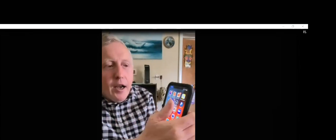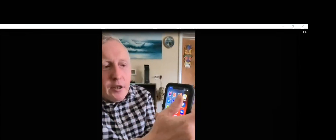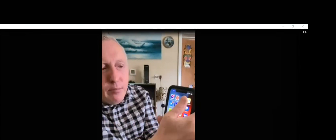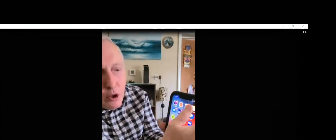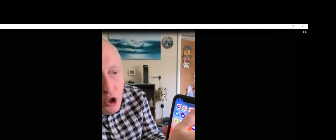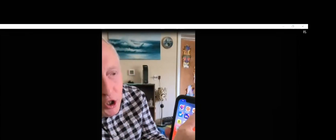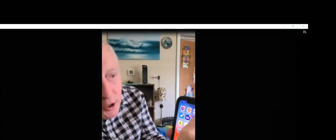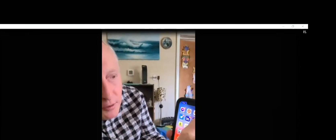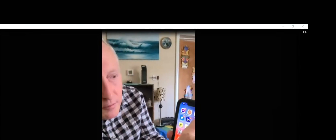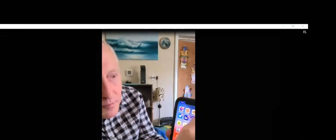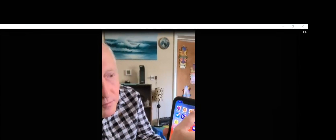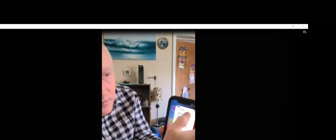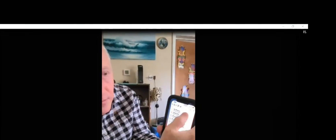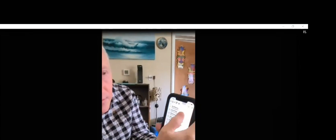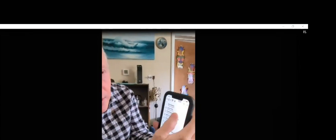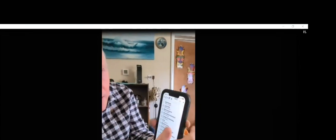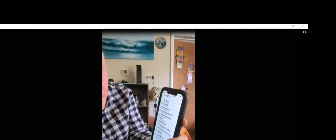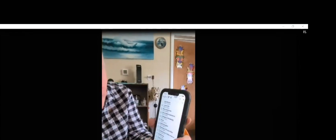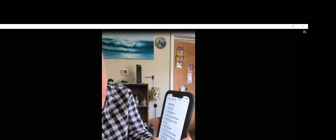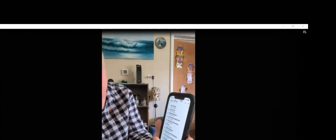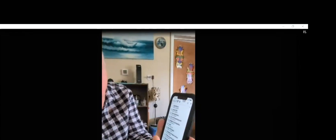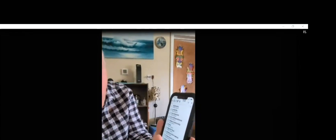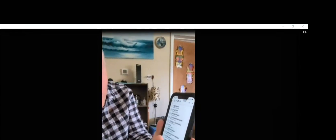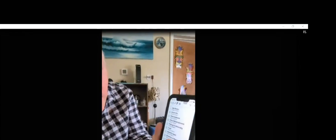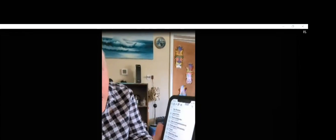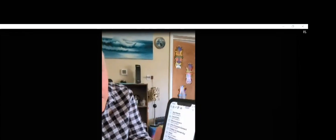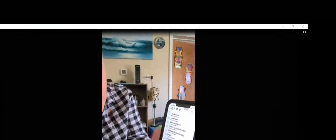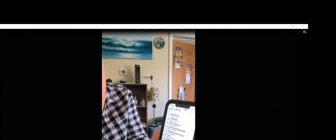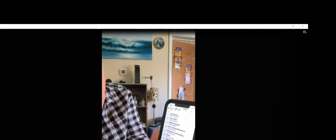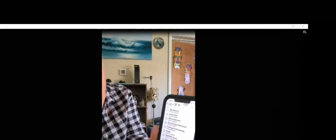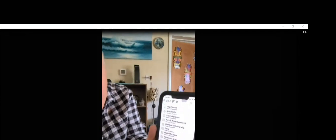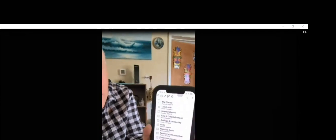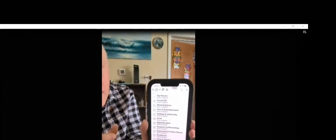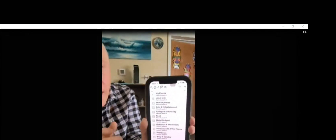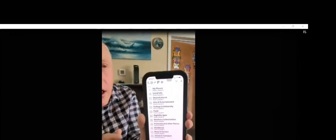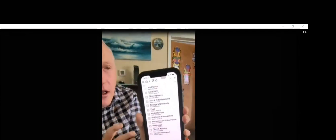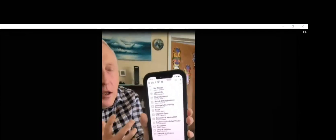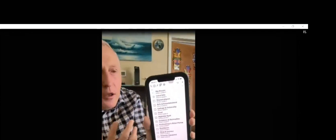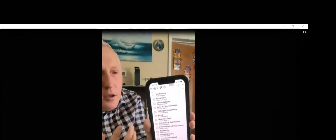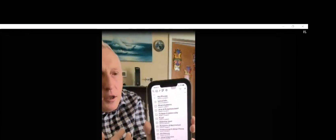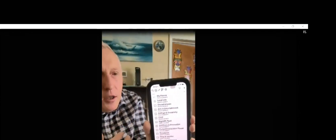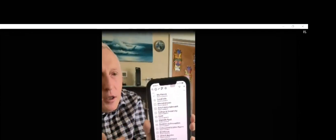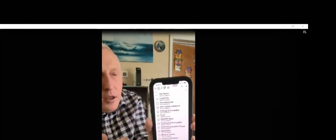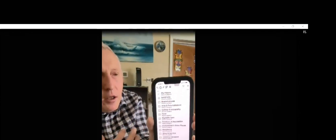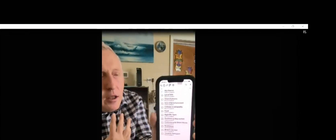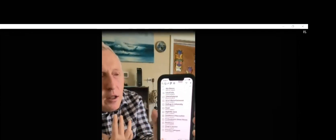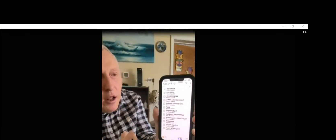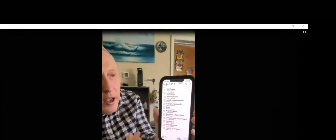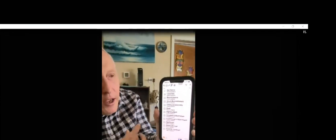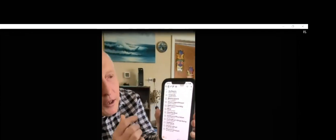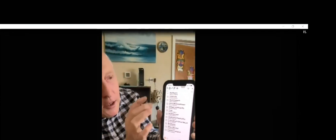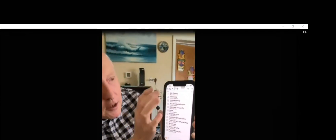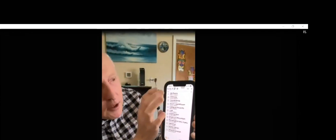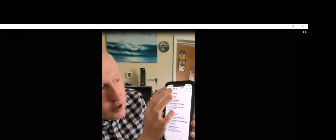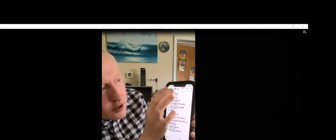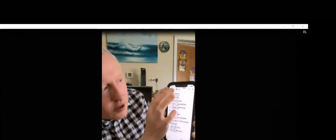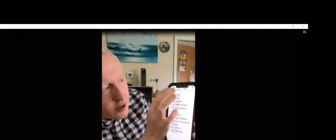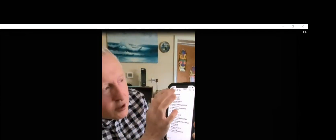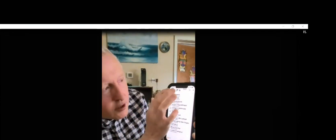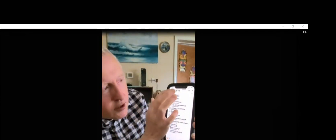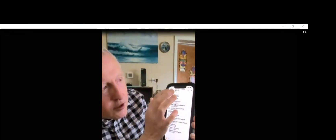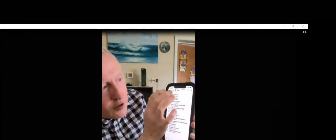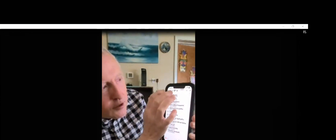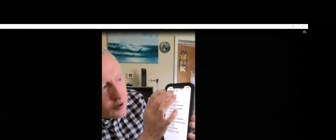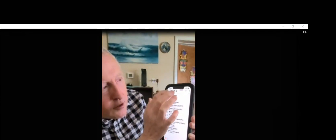And I could push it. It'll open up. Places within radius of 25 meters. Like